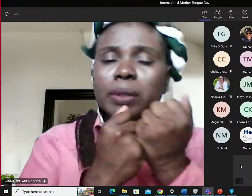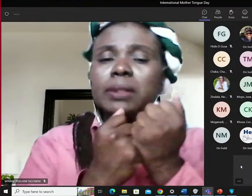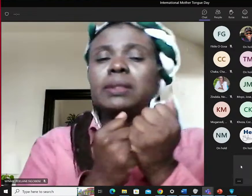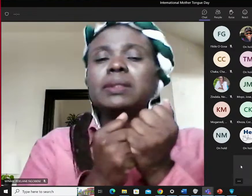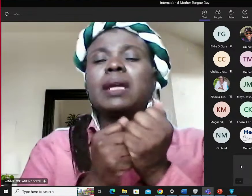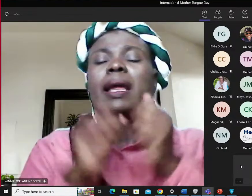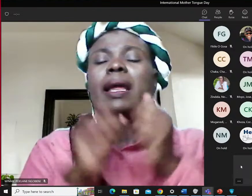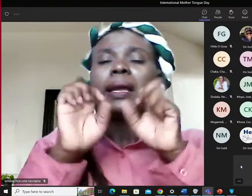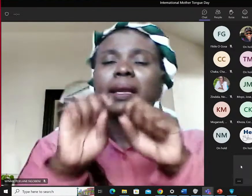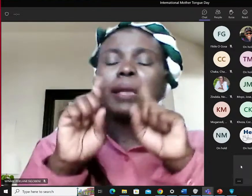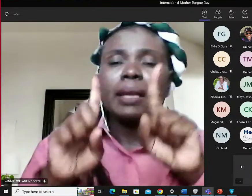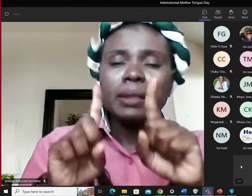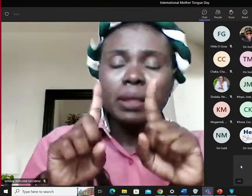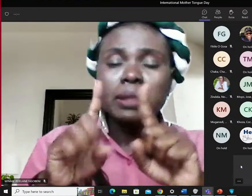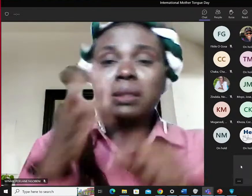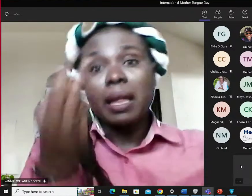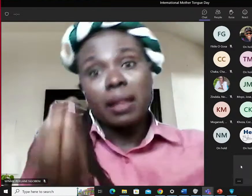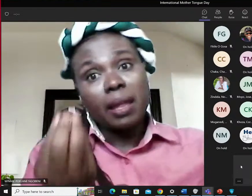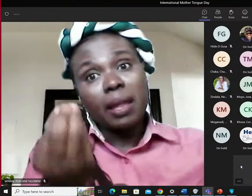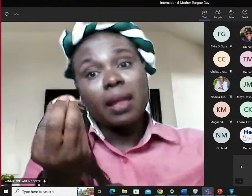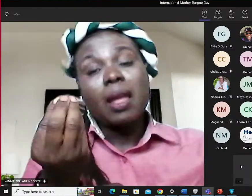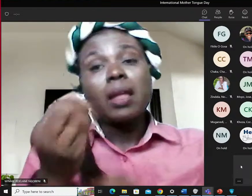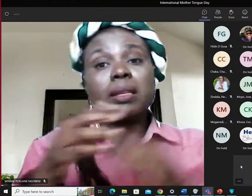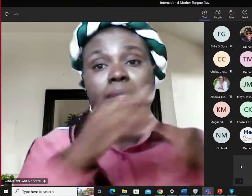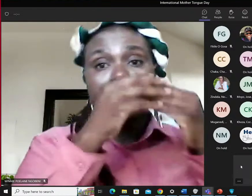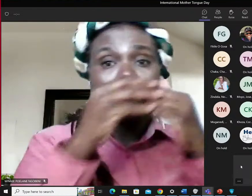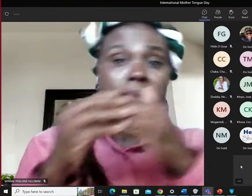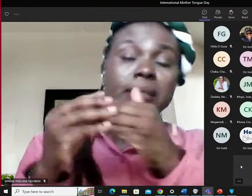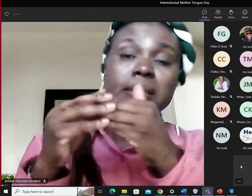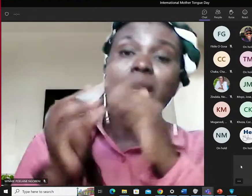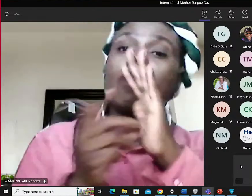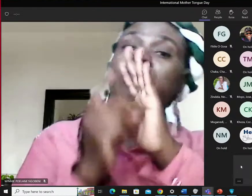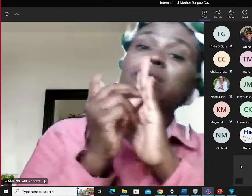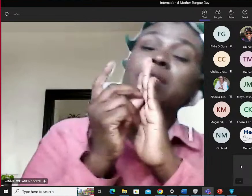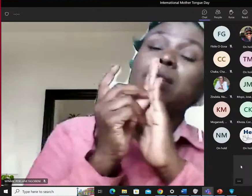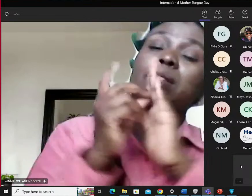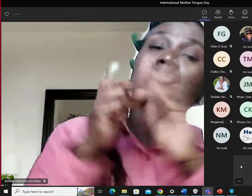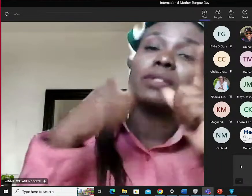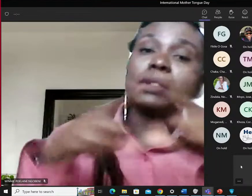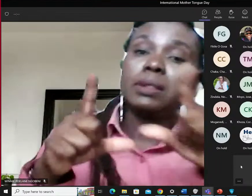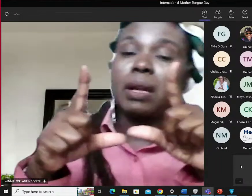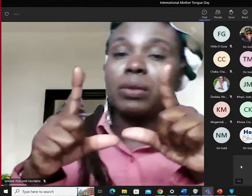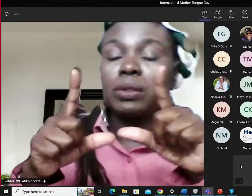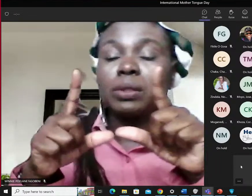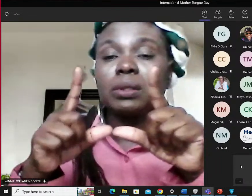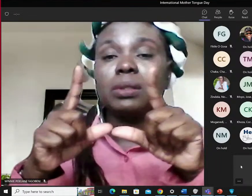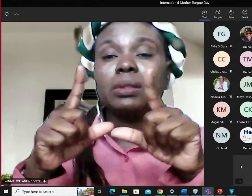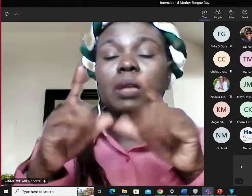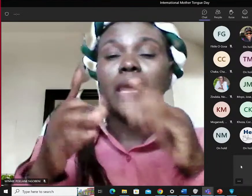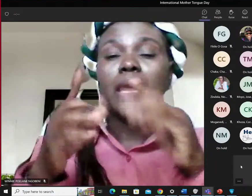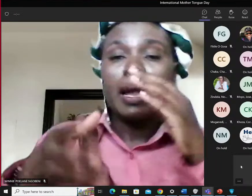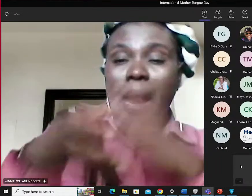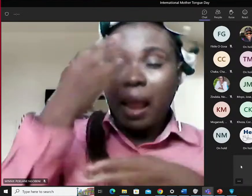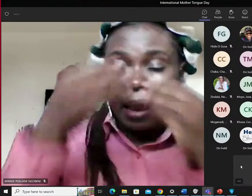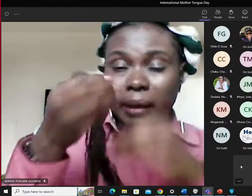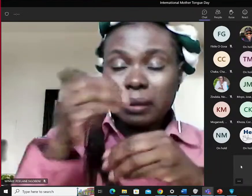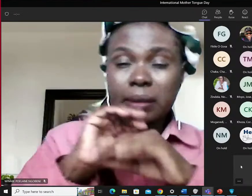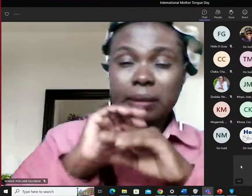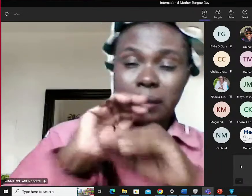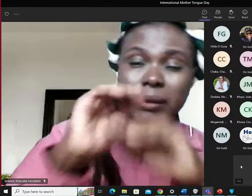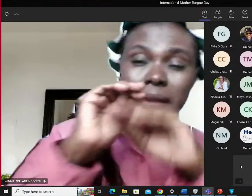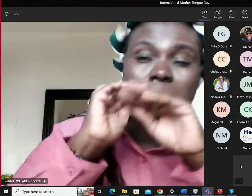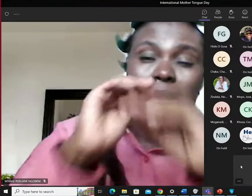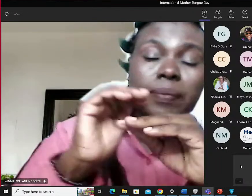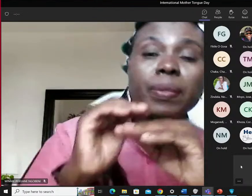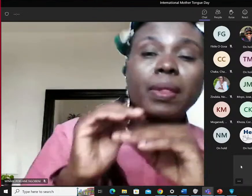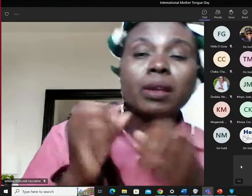also lead to their development as languages of learning and teaching to provide students